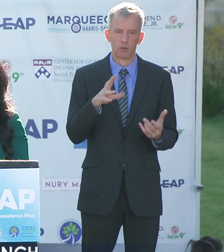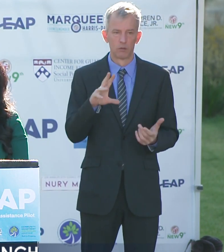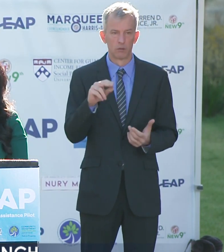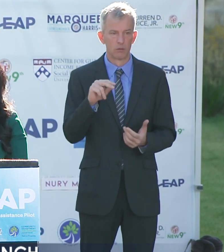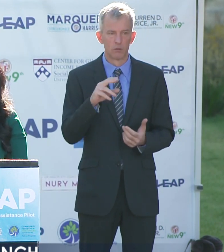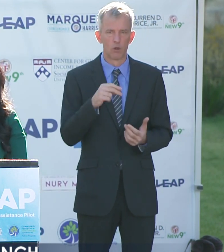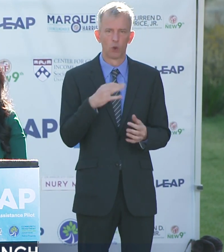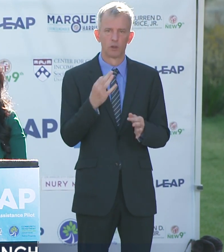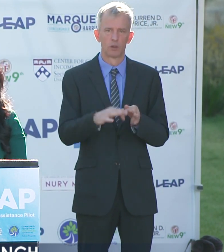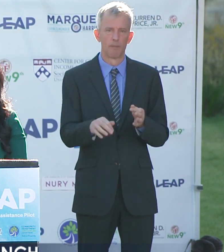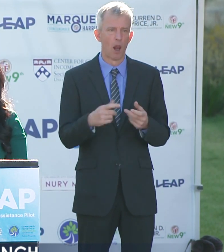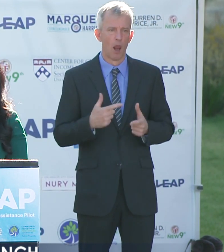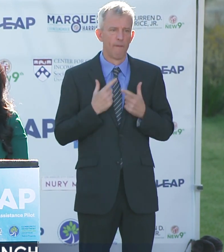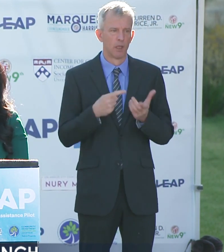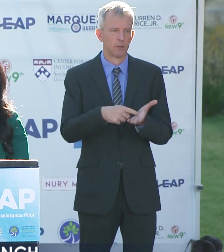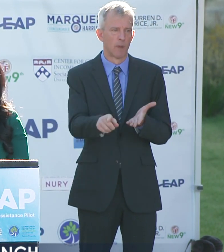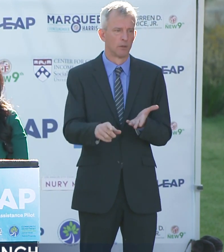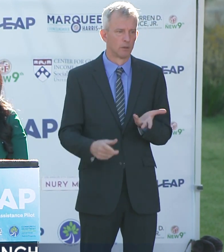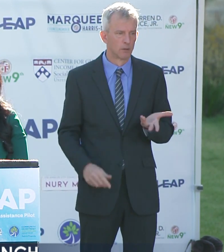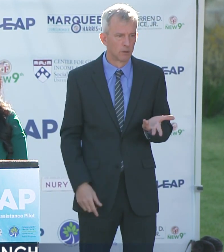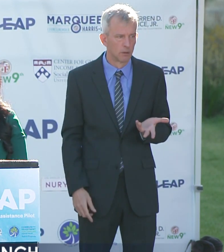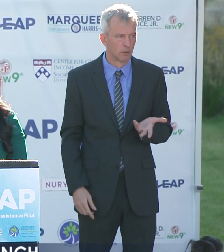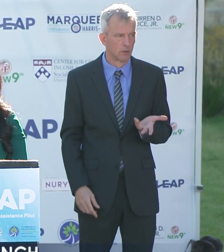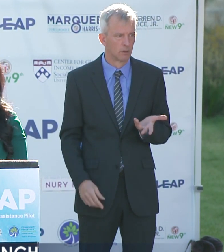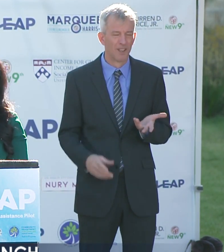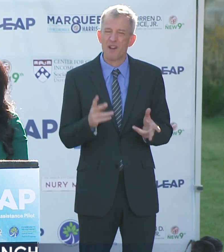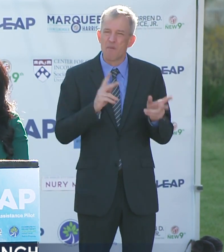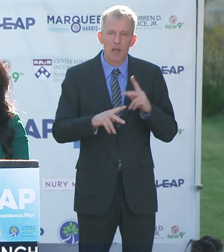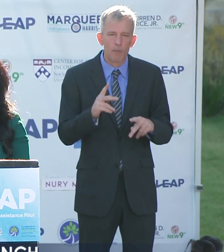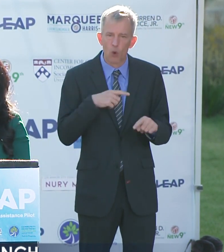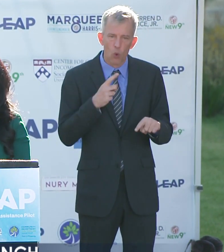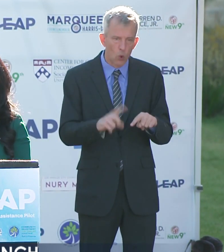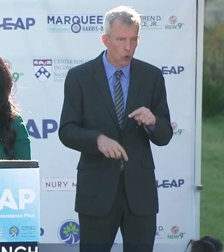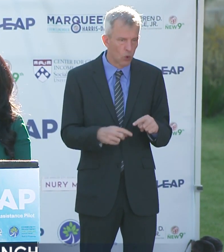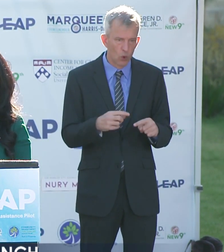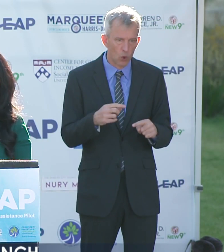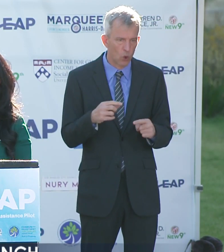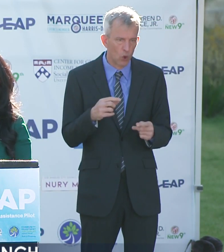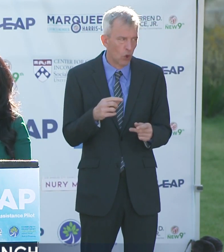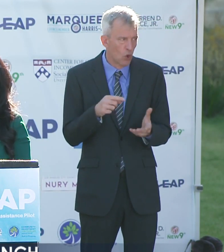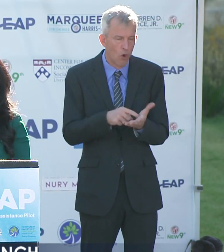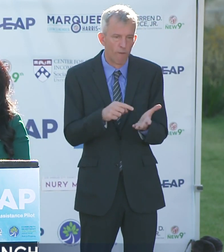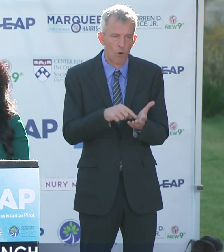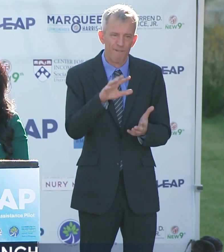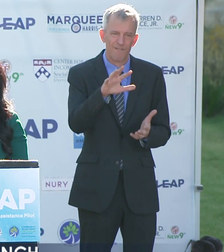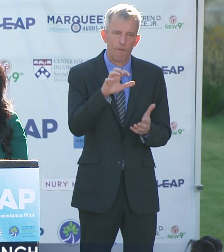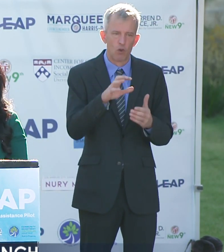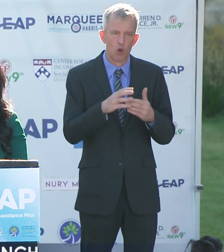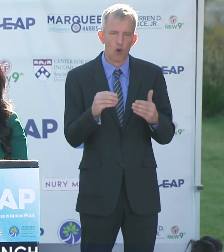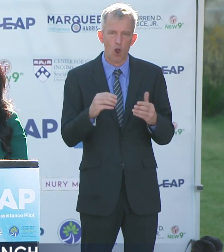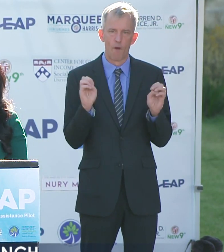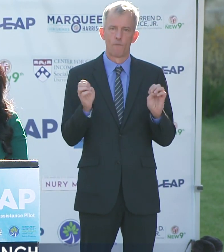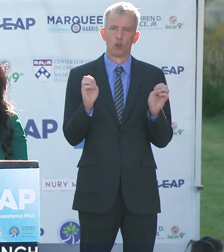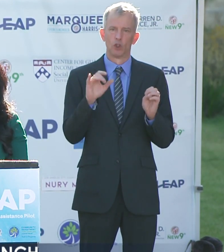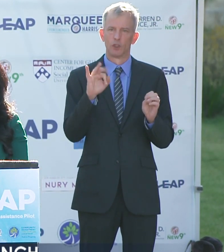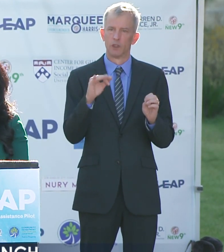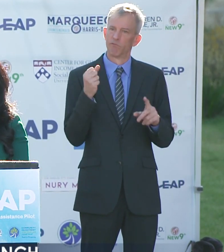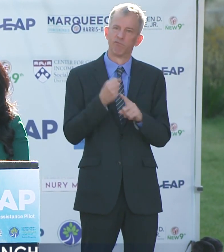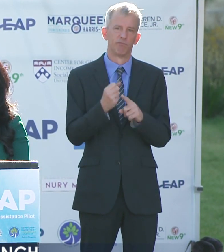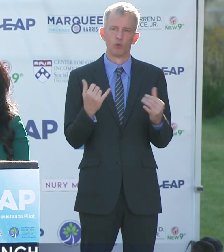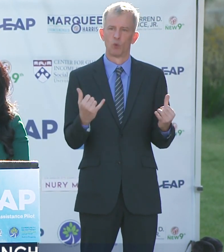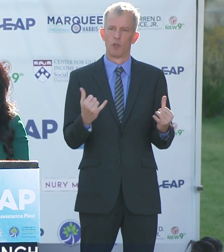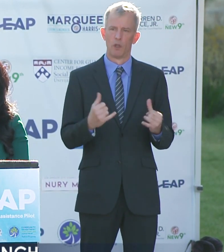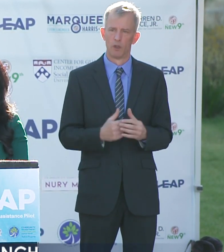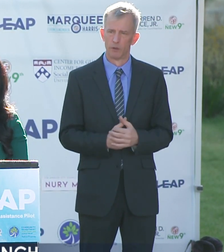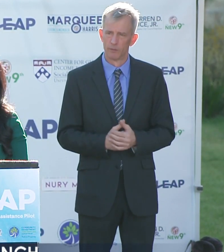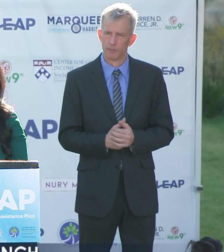to families who wouldn't be able to afford a $500 emergency if it were to occur today. And if we are